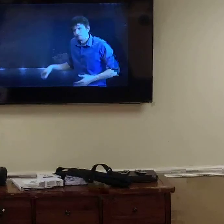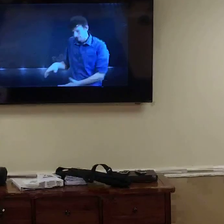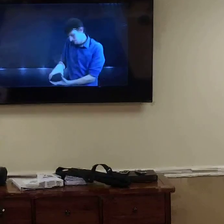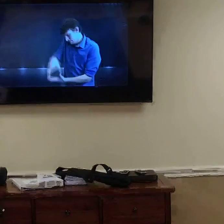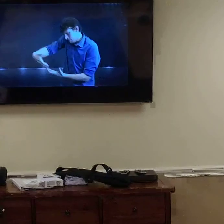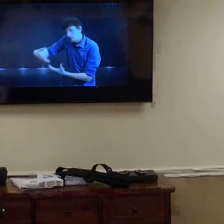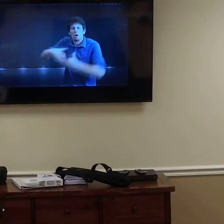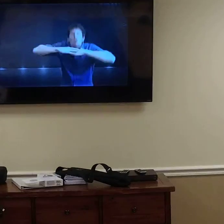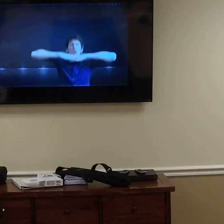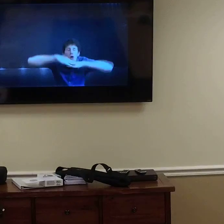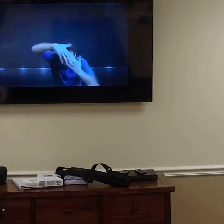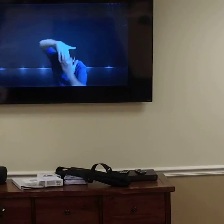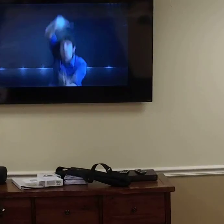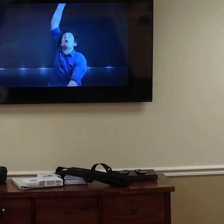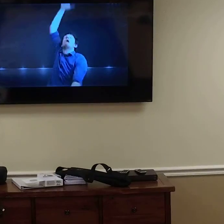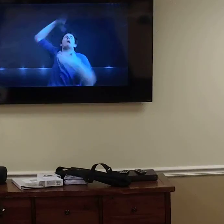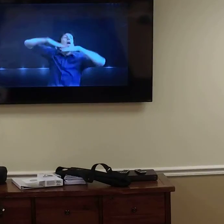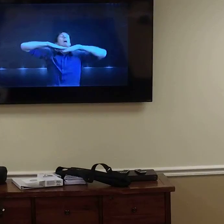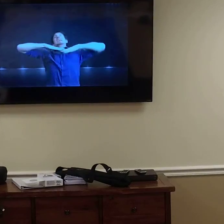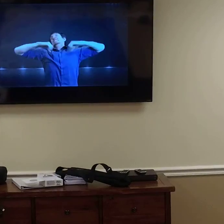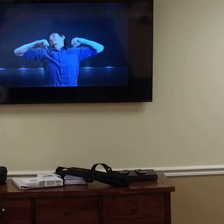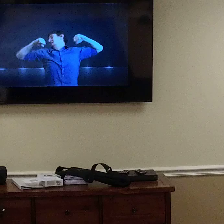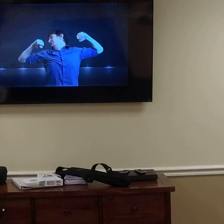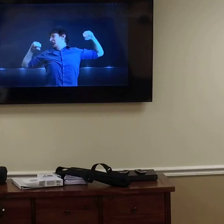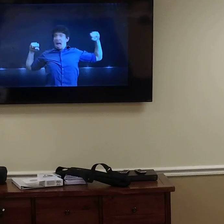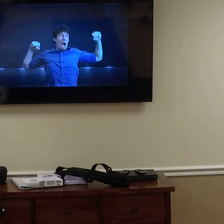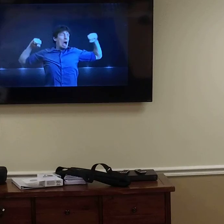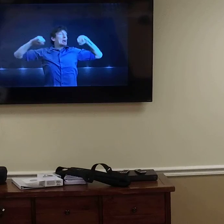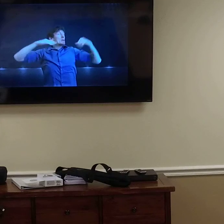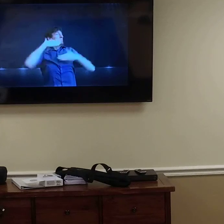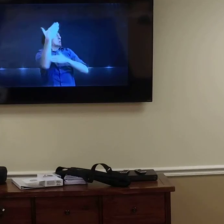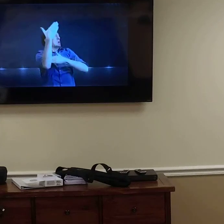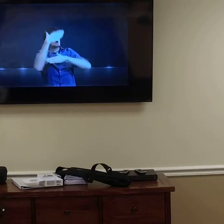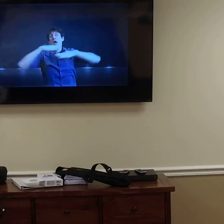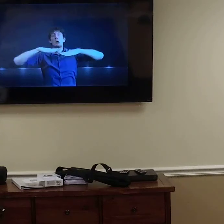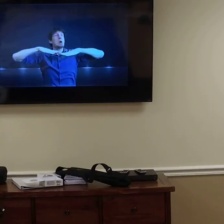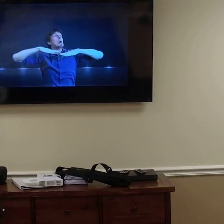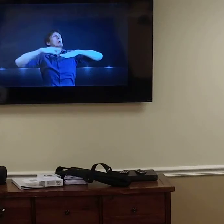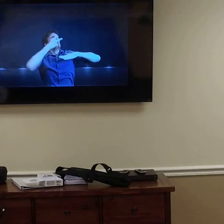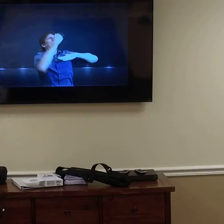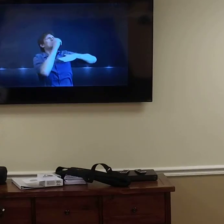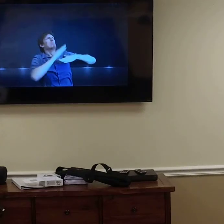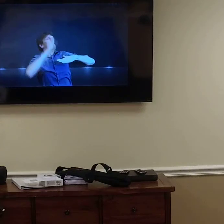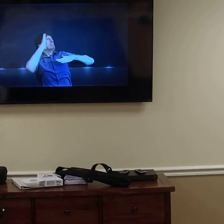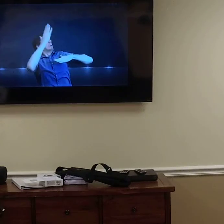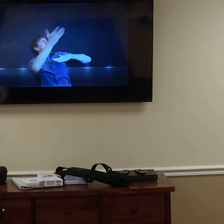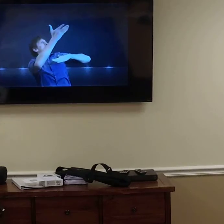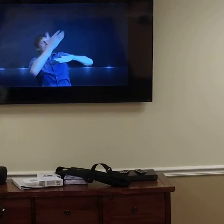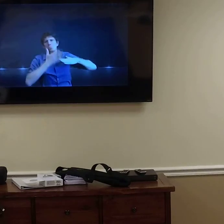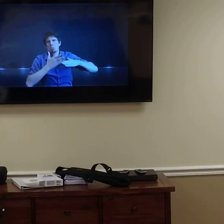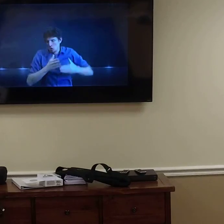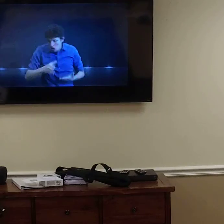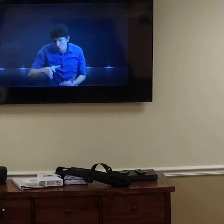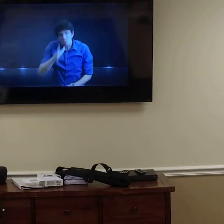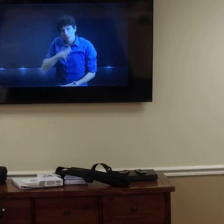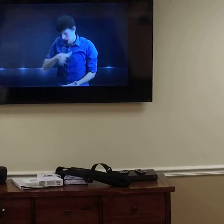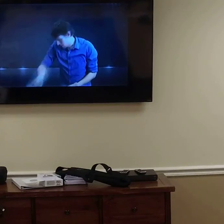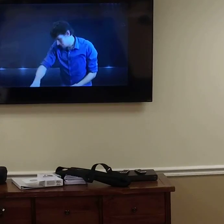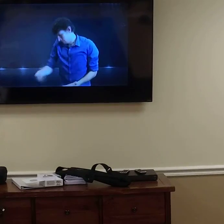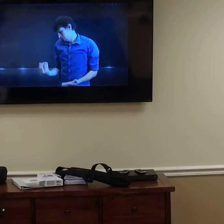her looking for stuff that she needs. Here's another classifier. She opens it up. He says, "Oh, the light. Good morning. Oh, hey, there's a woman there."